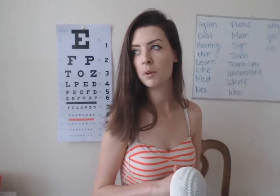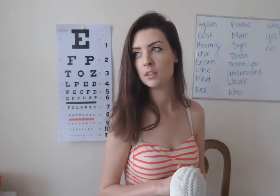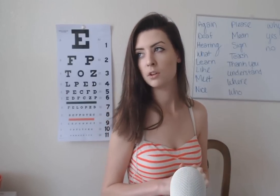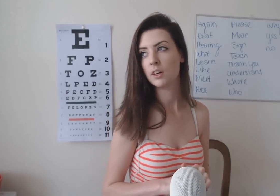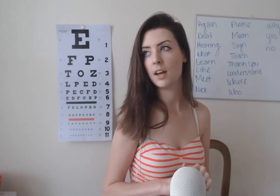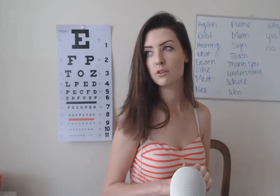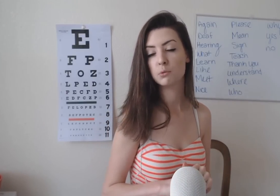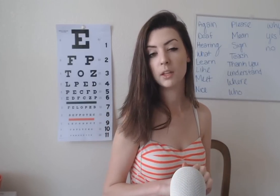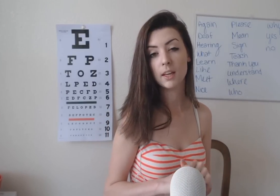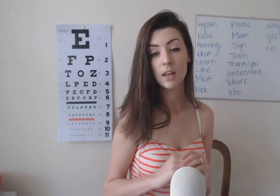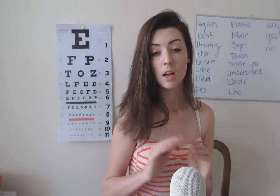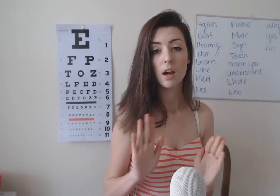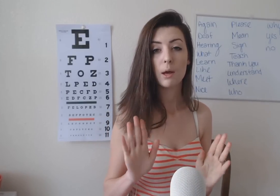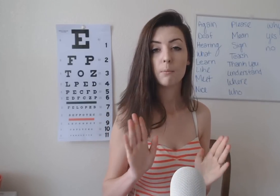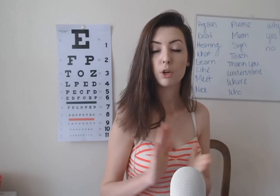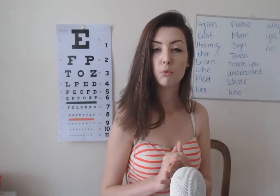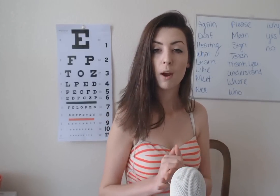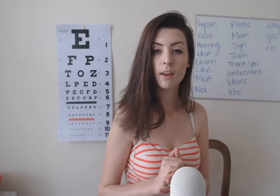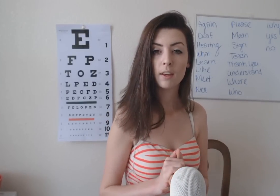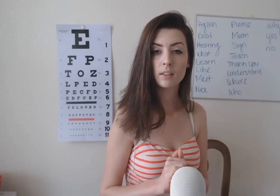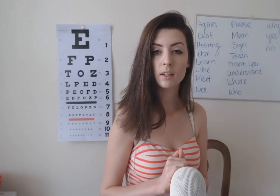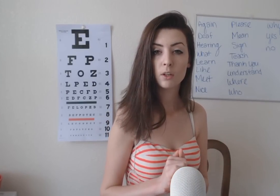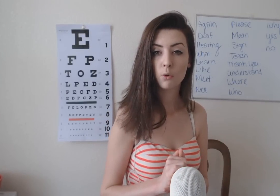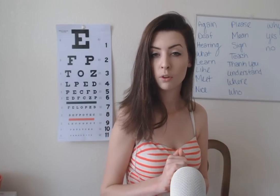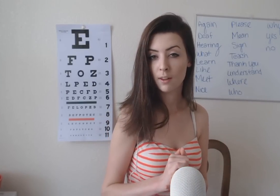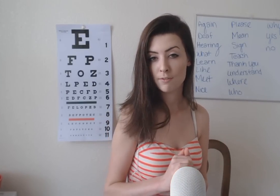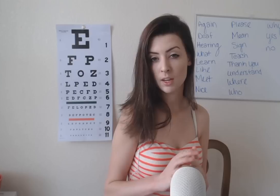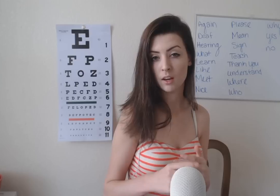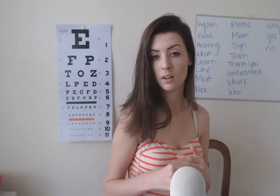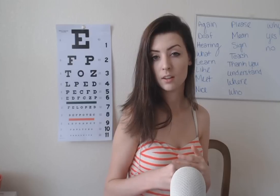get started, actually, are you right-handed or left-handed?